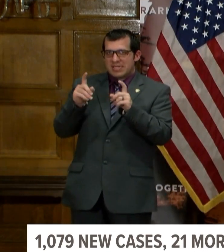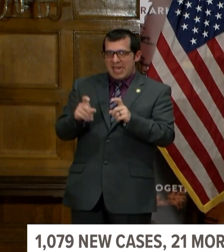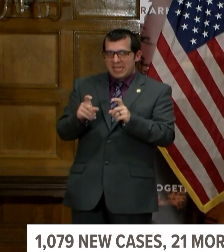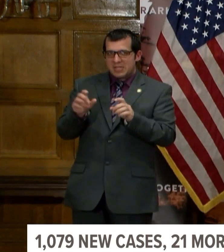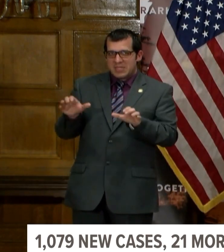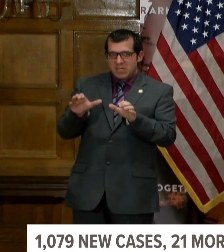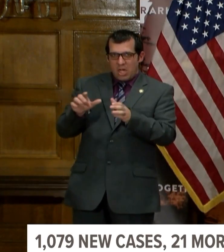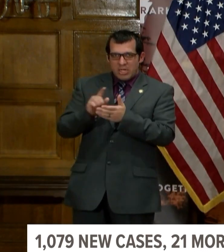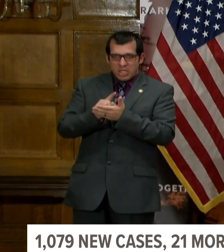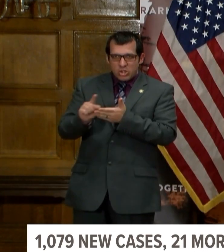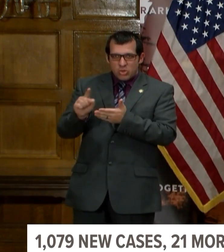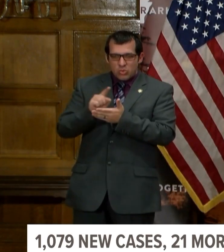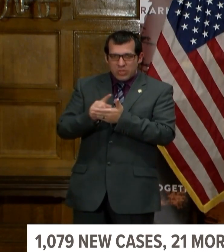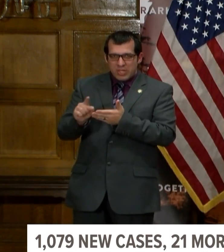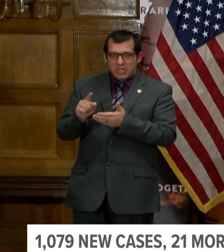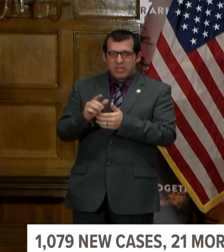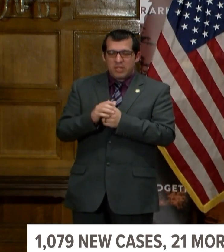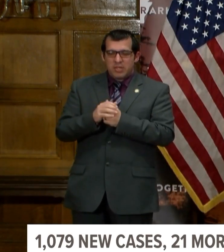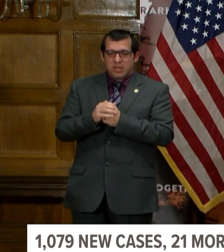done each week,